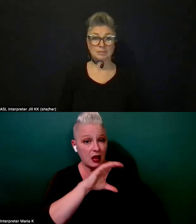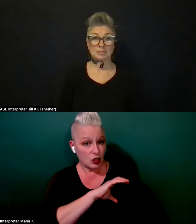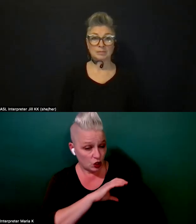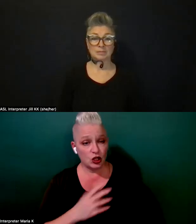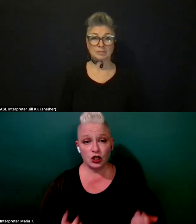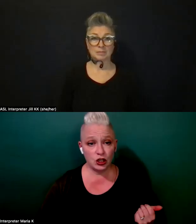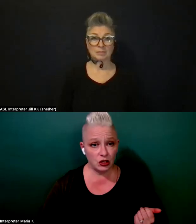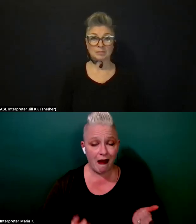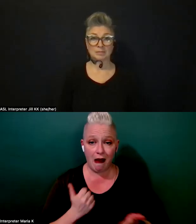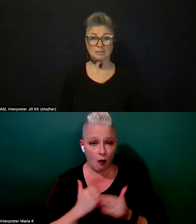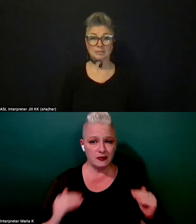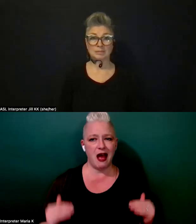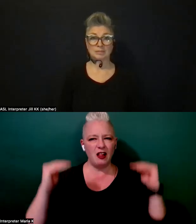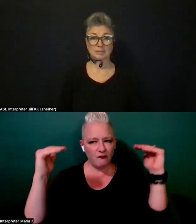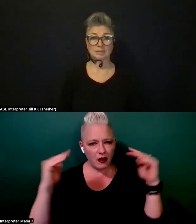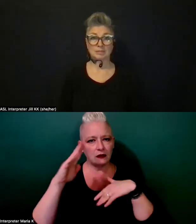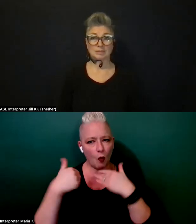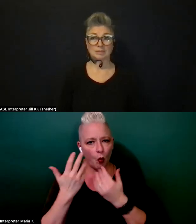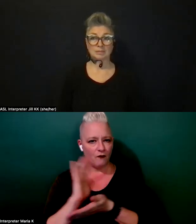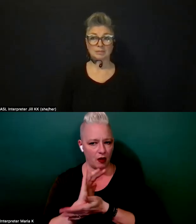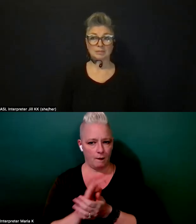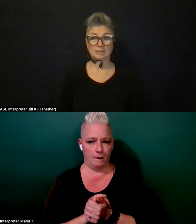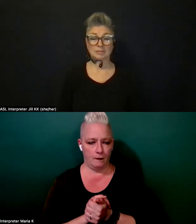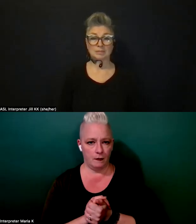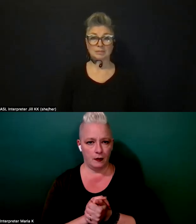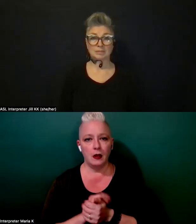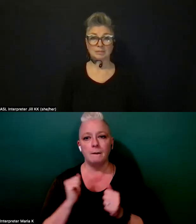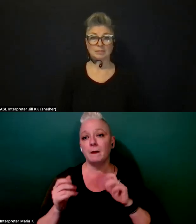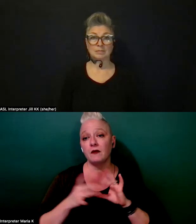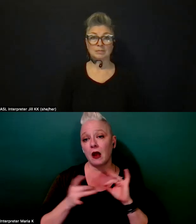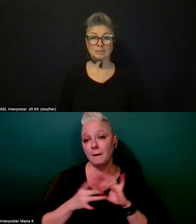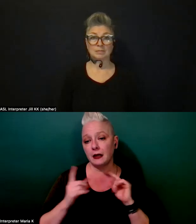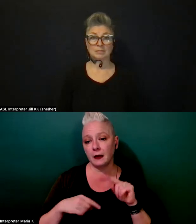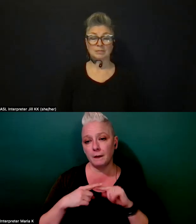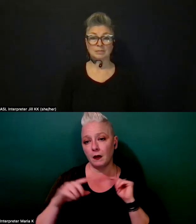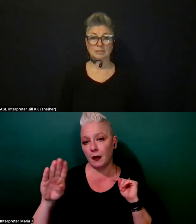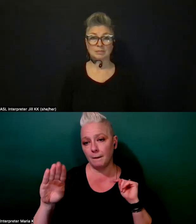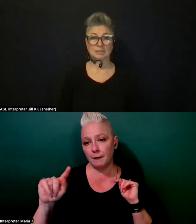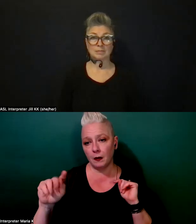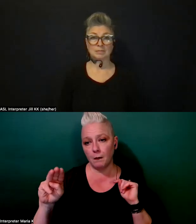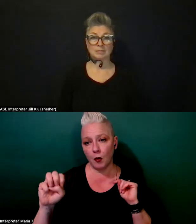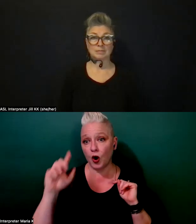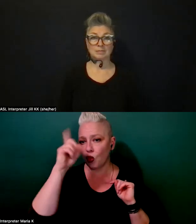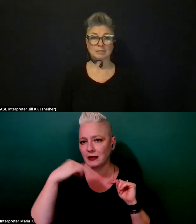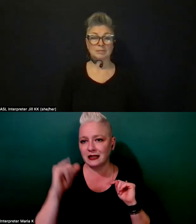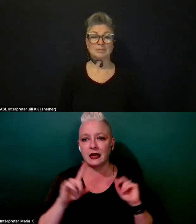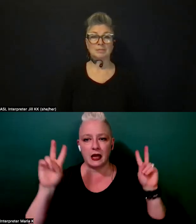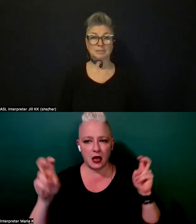elevate the entire film. We've been getting a lot of comments that like Biltmore looks like a real film, which is nice.